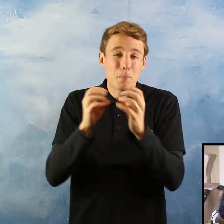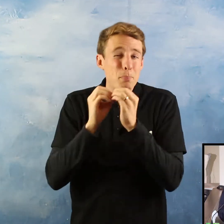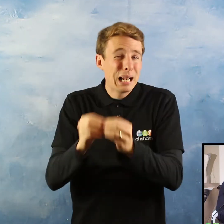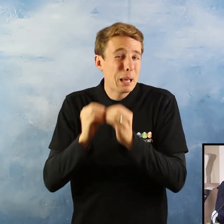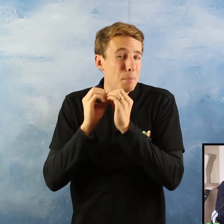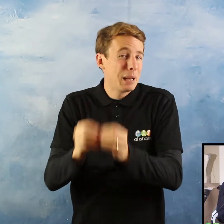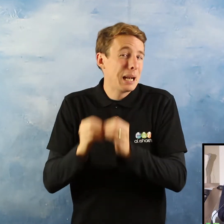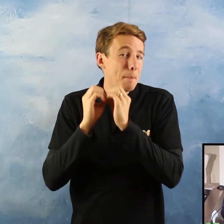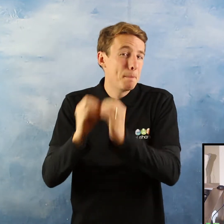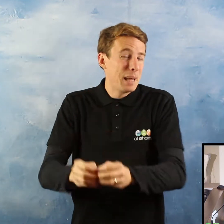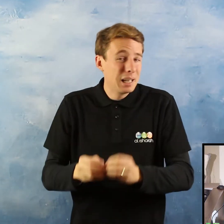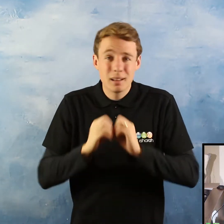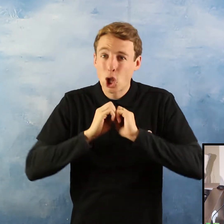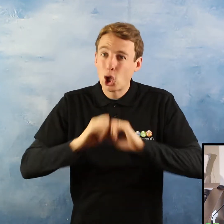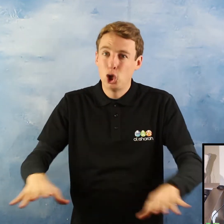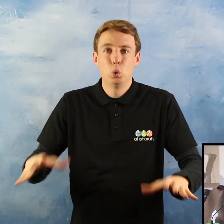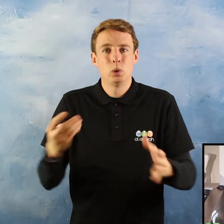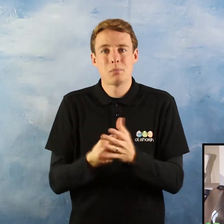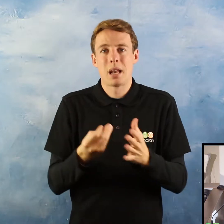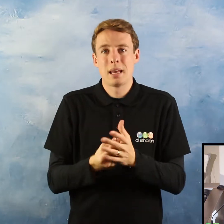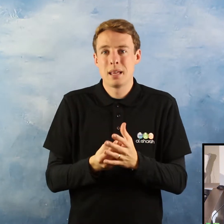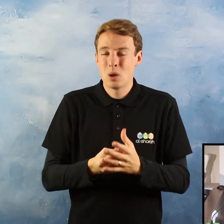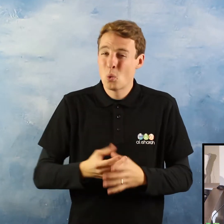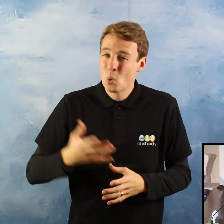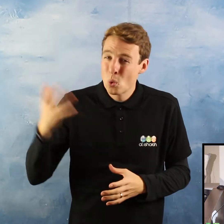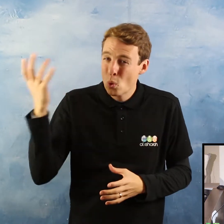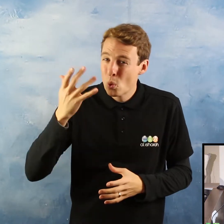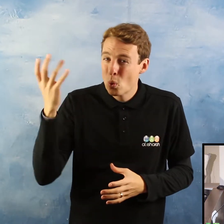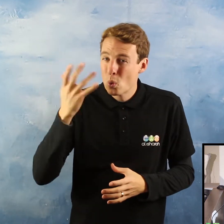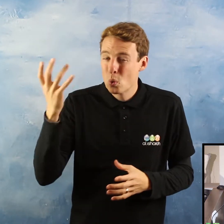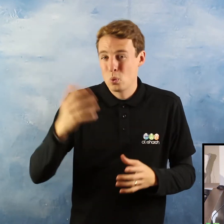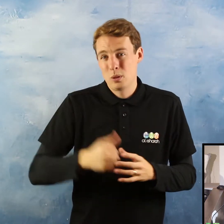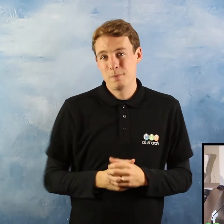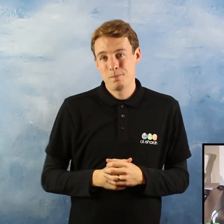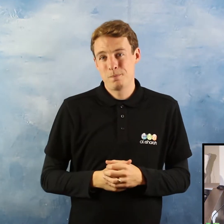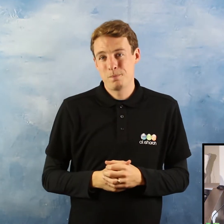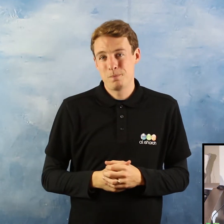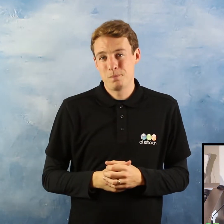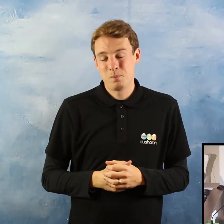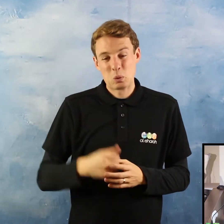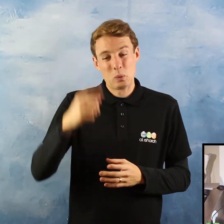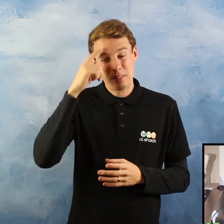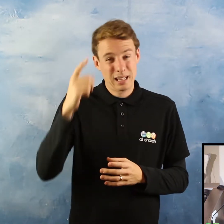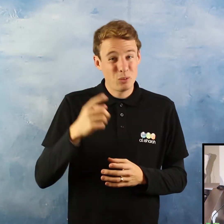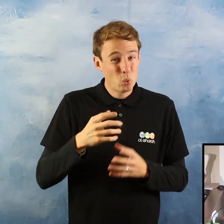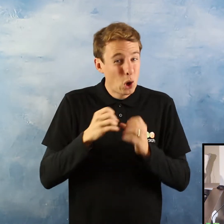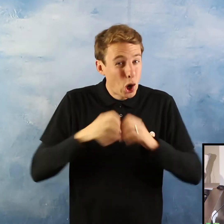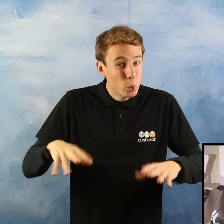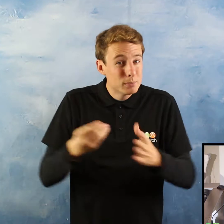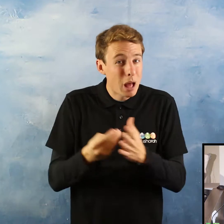we expect them to make it illegal, unlawful? Even cigarette they couldn't make